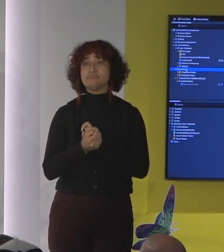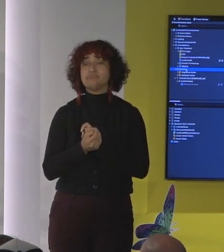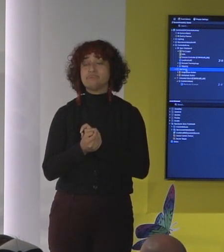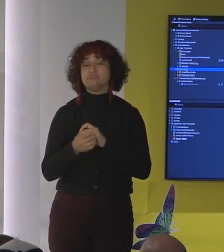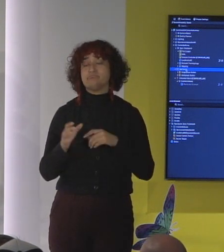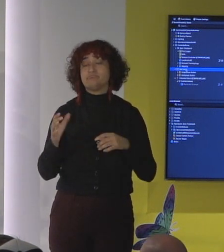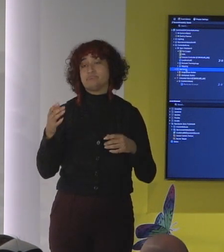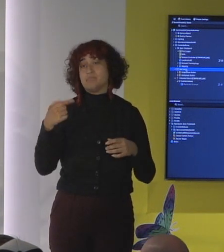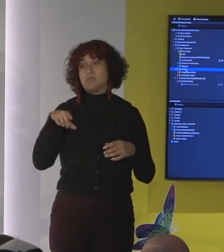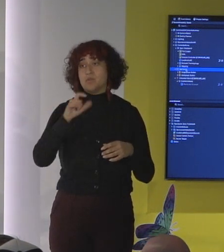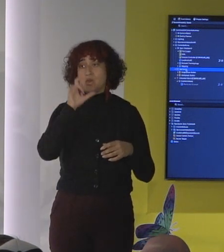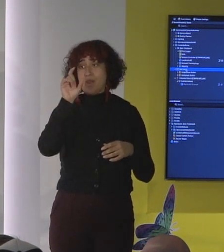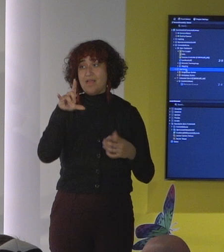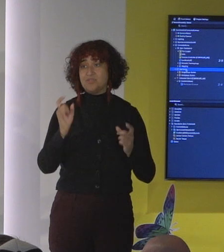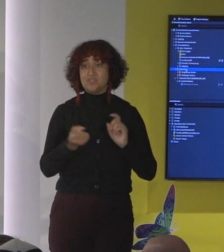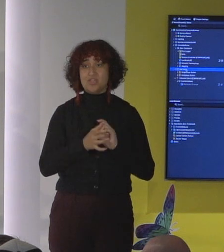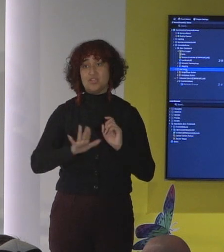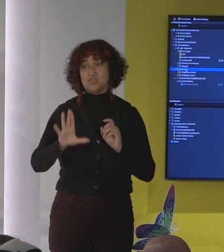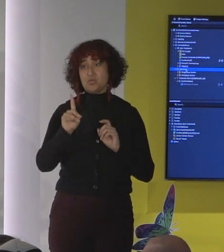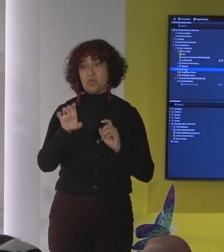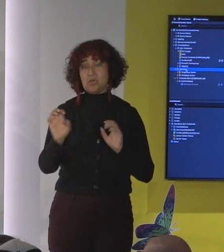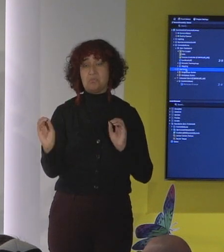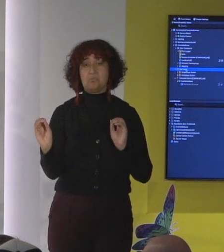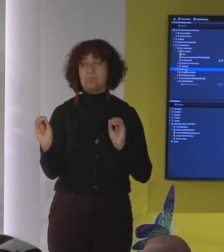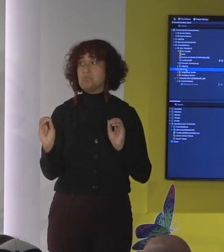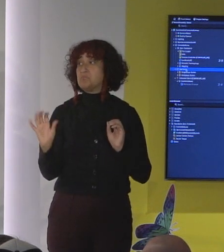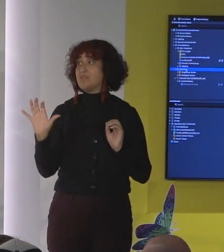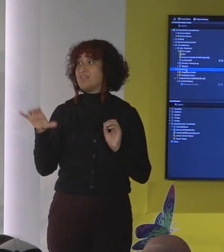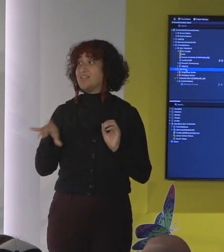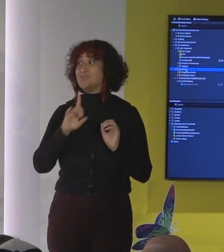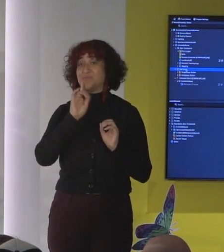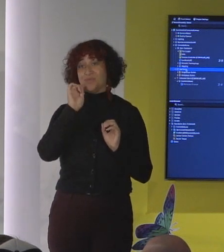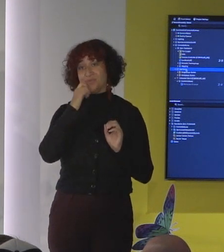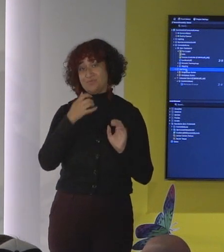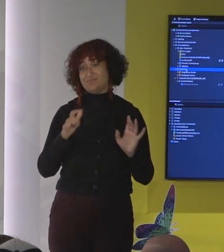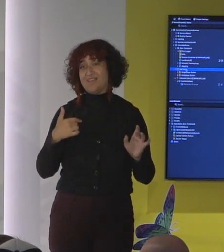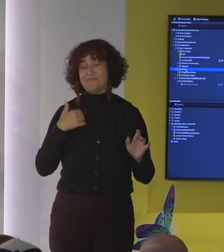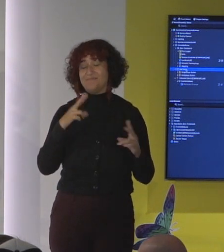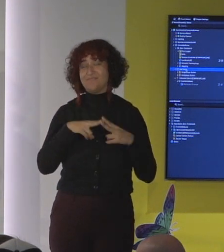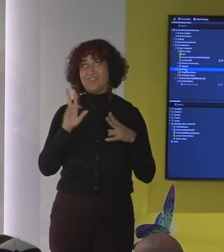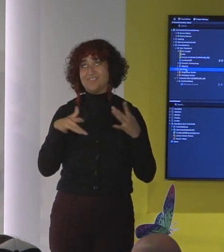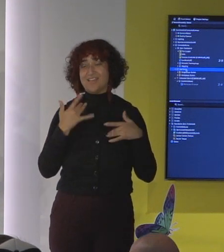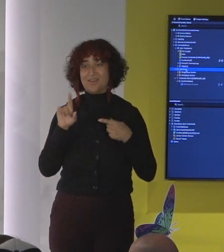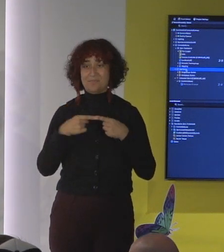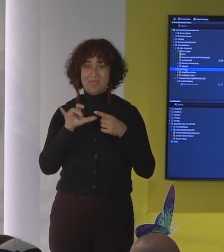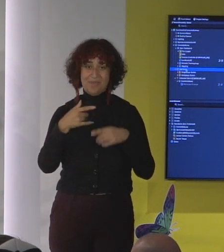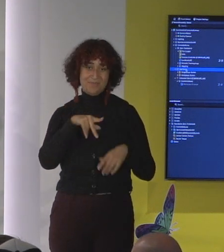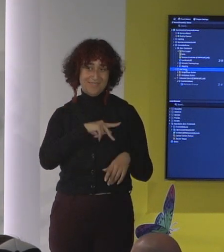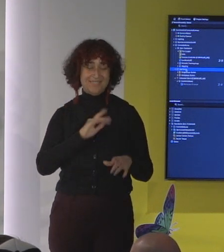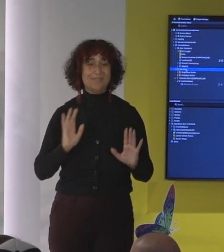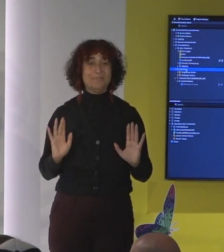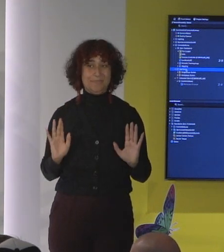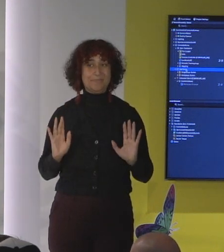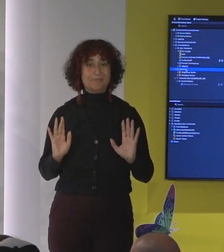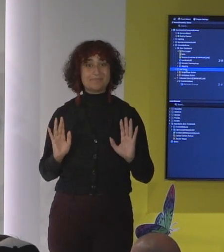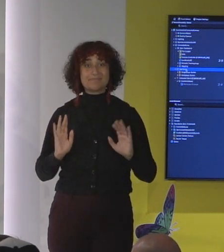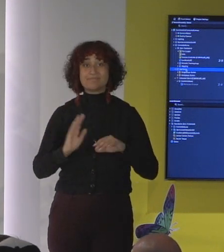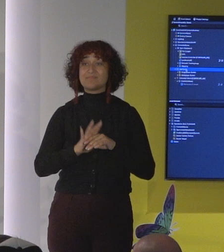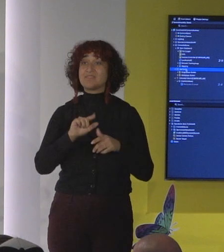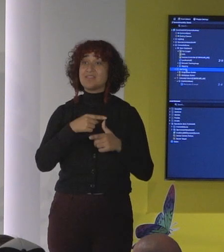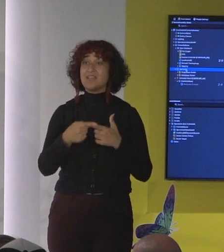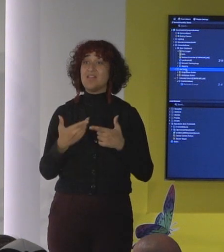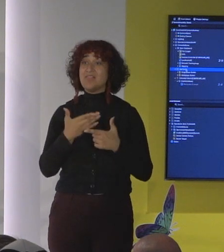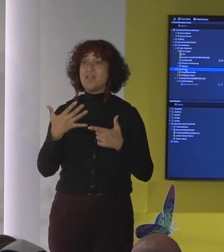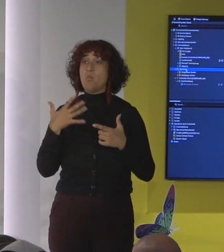module, and you don't have to change your code. So that is really cool. I'm very excited about that personally. And the other thing I